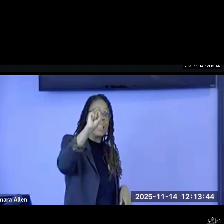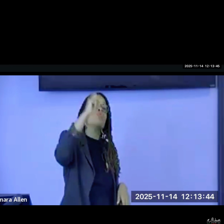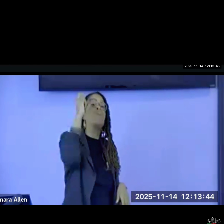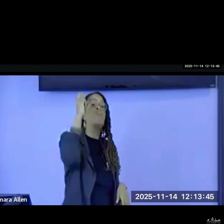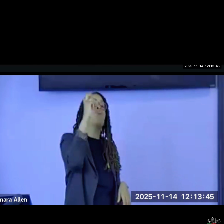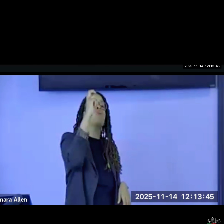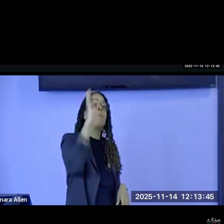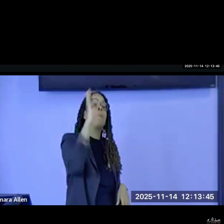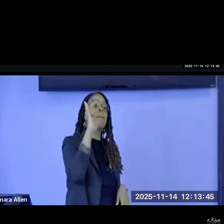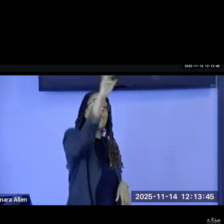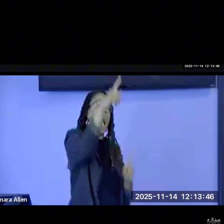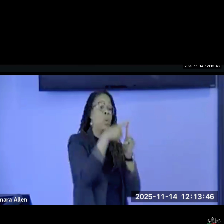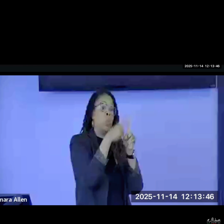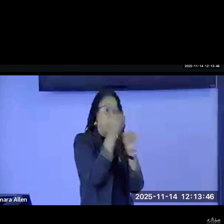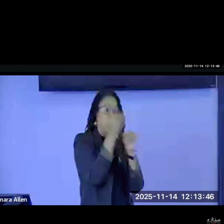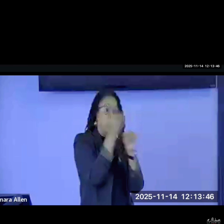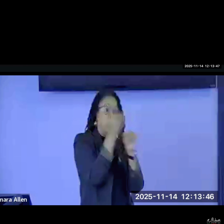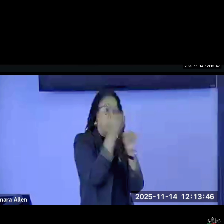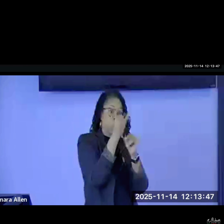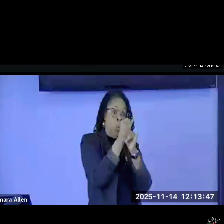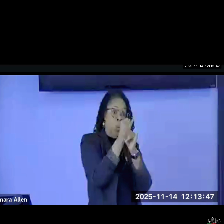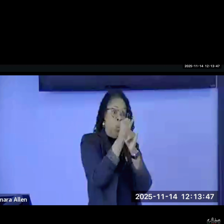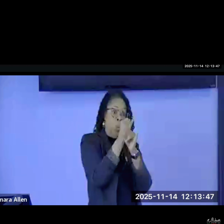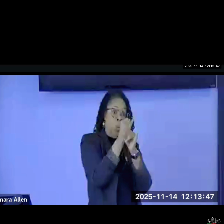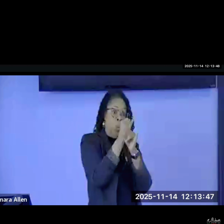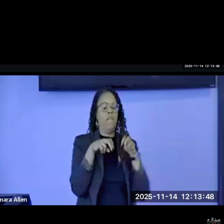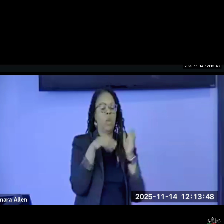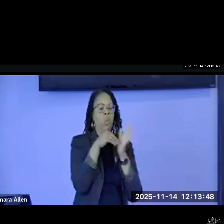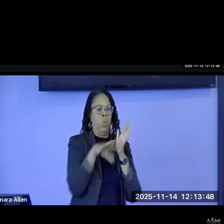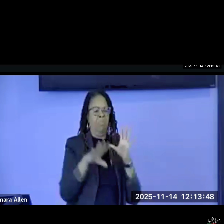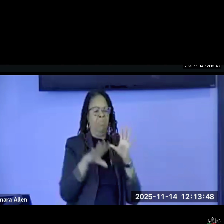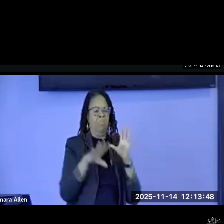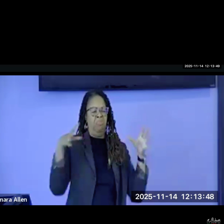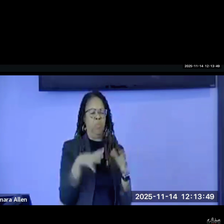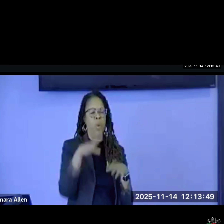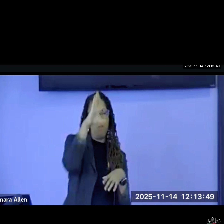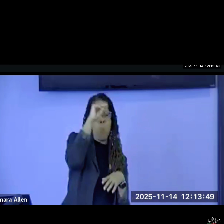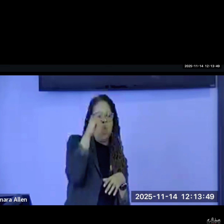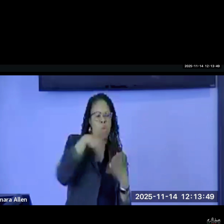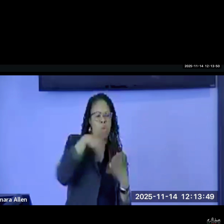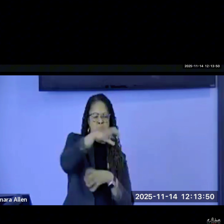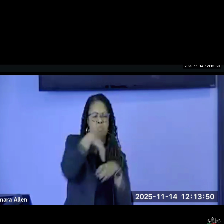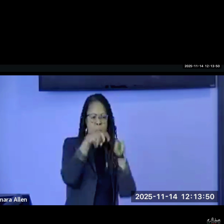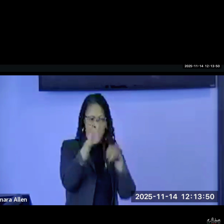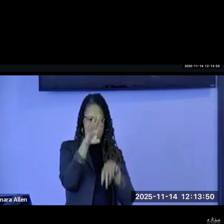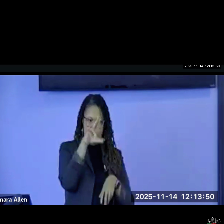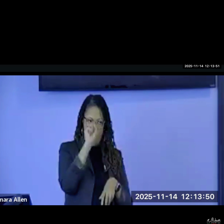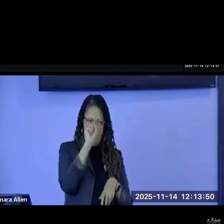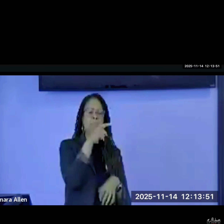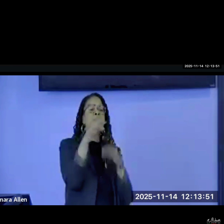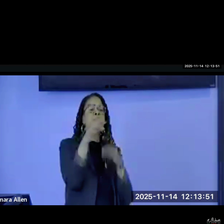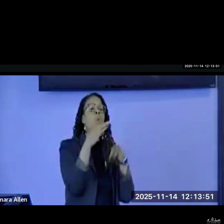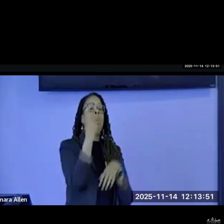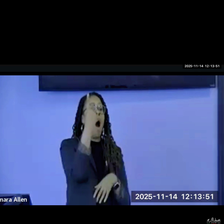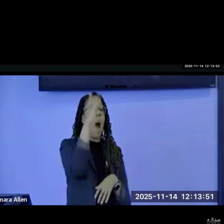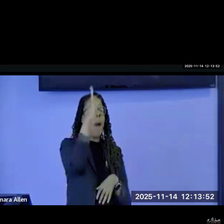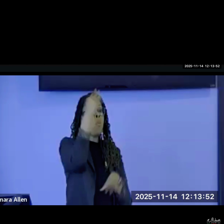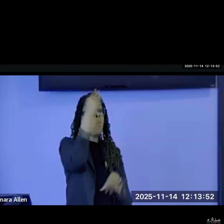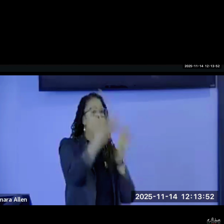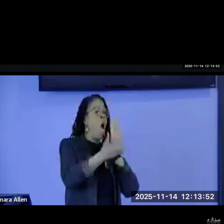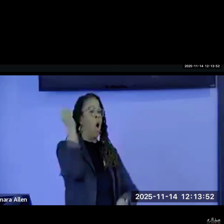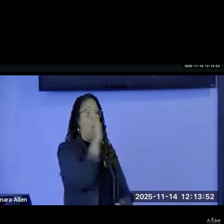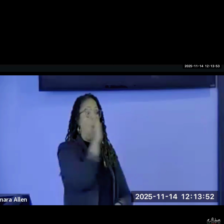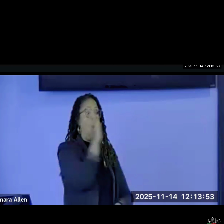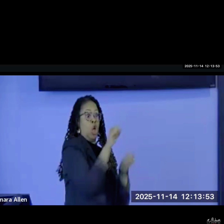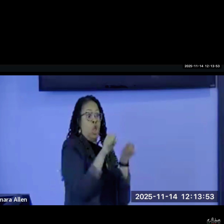experience going to an athletic event on a bus. And they were with other students. So it was a